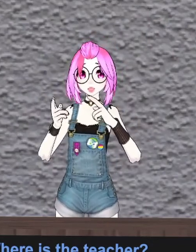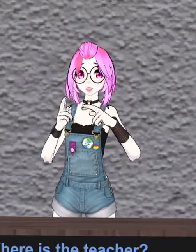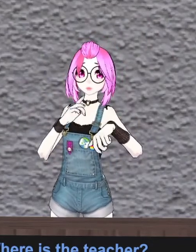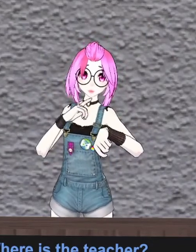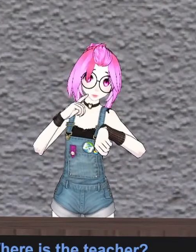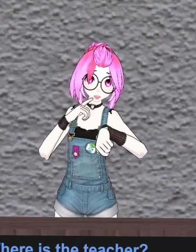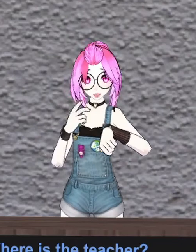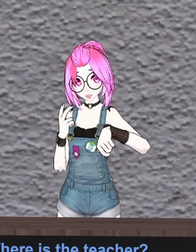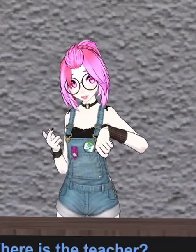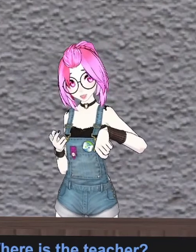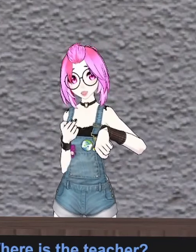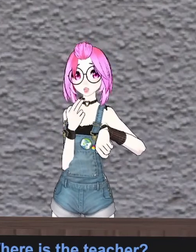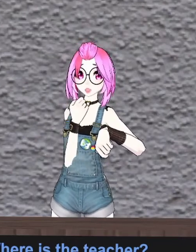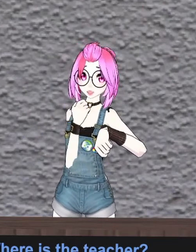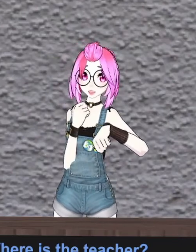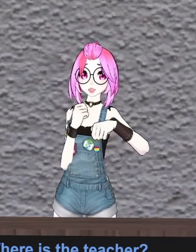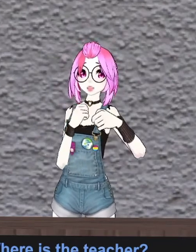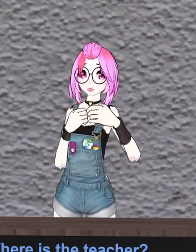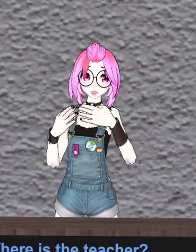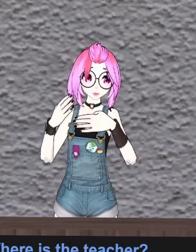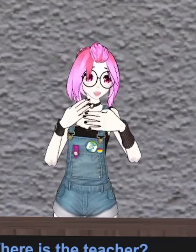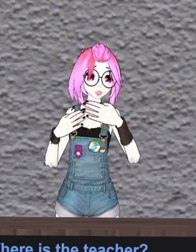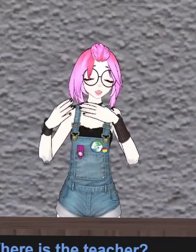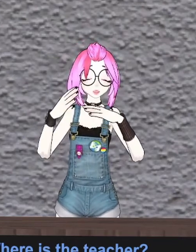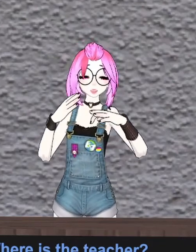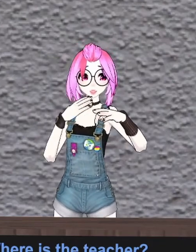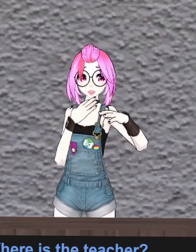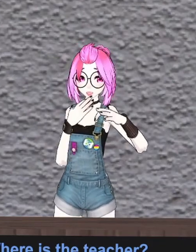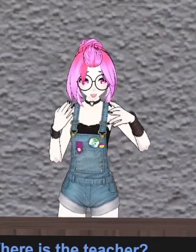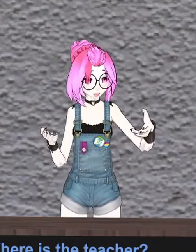public that deaf, hard of hearing, and mute people interact with every single day. Just